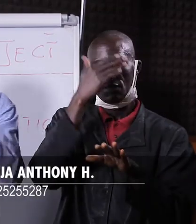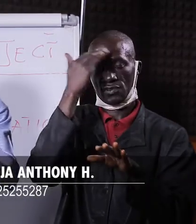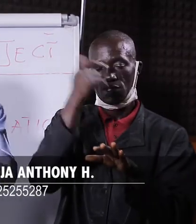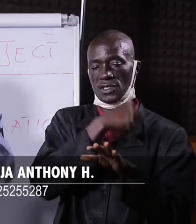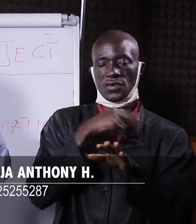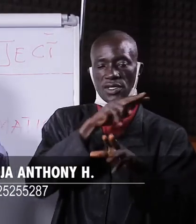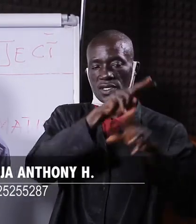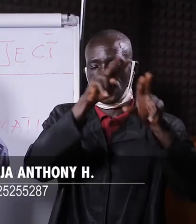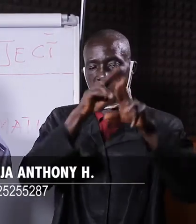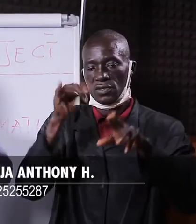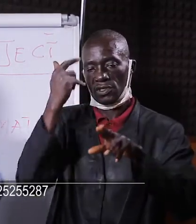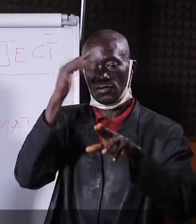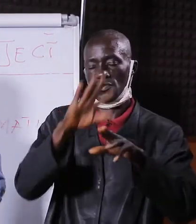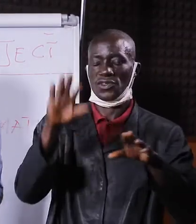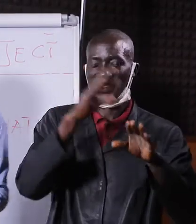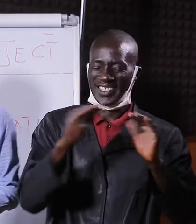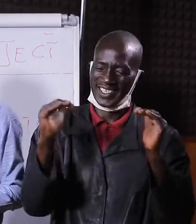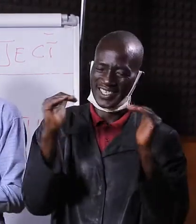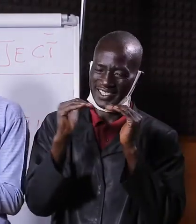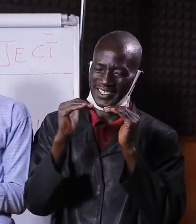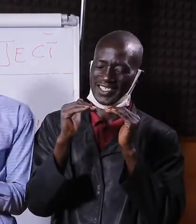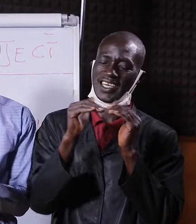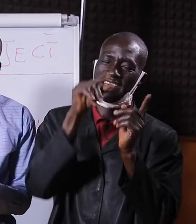are looking for the exact value of x.